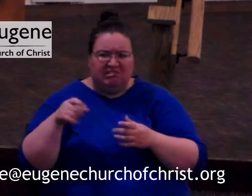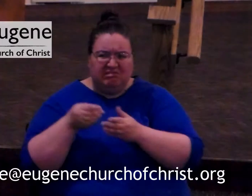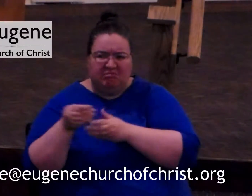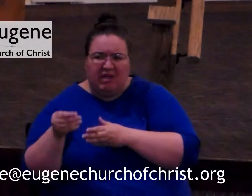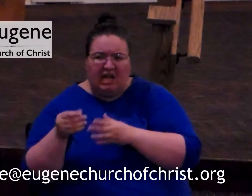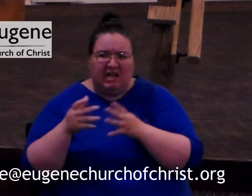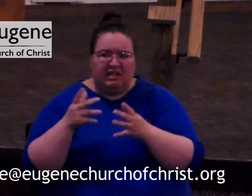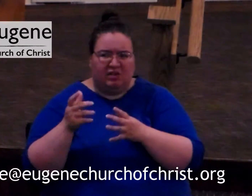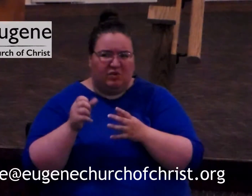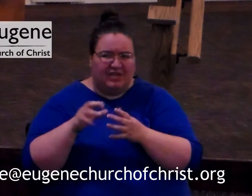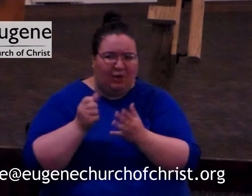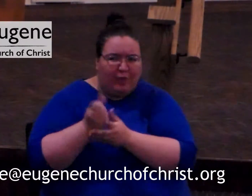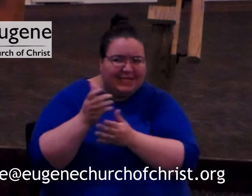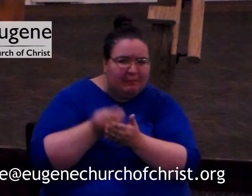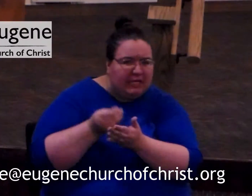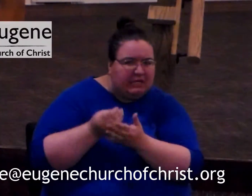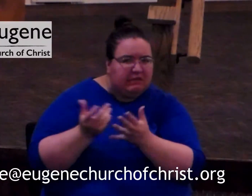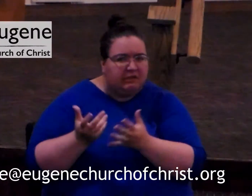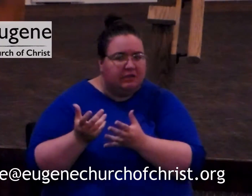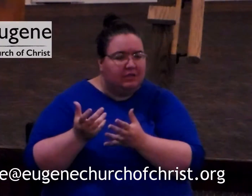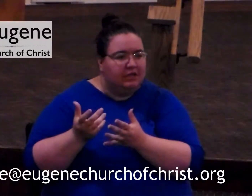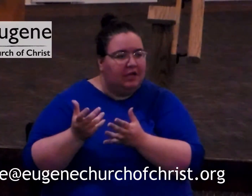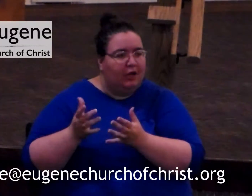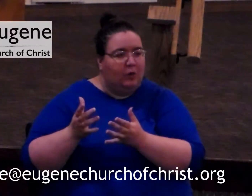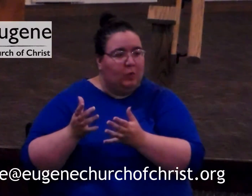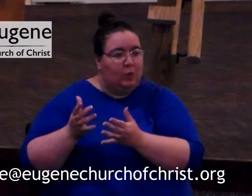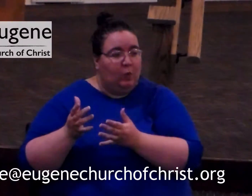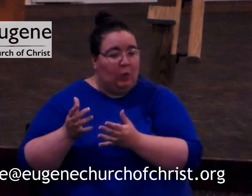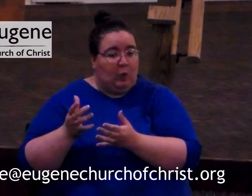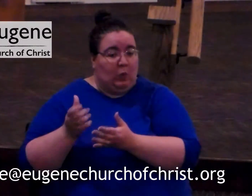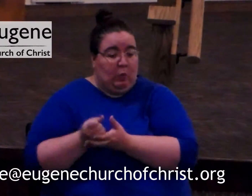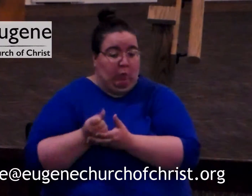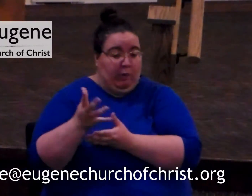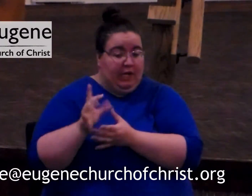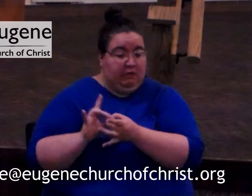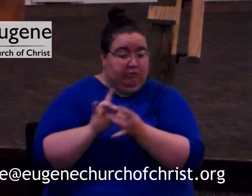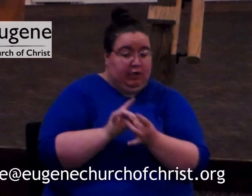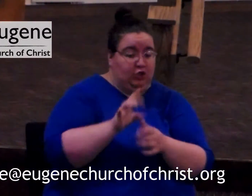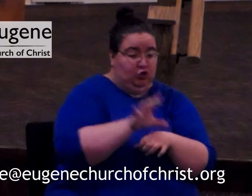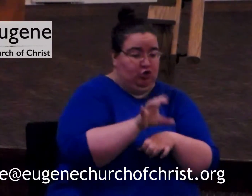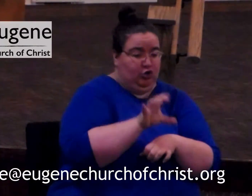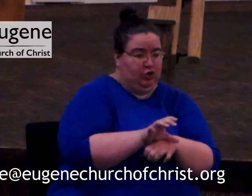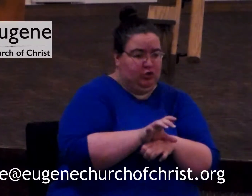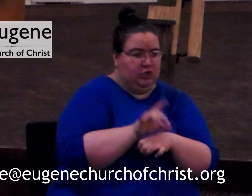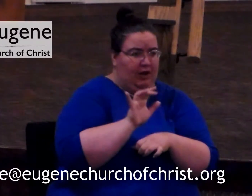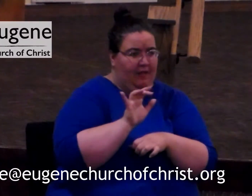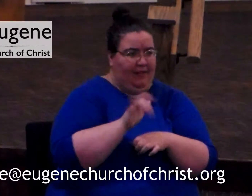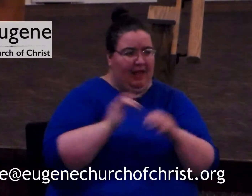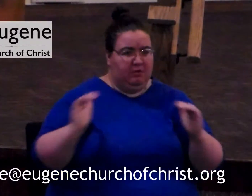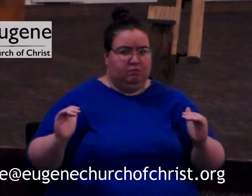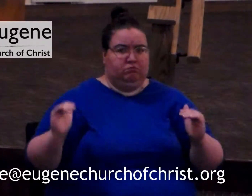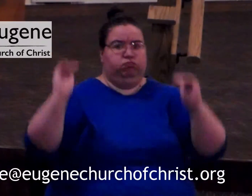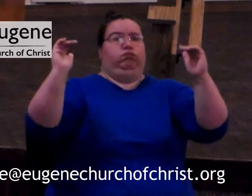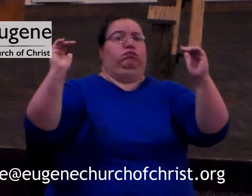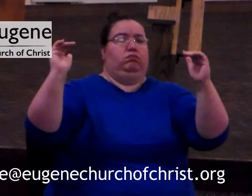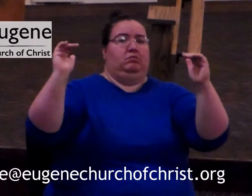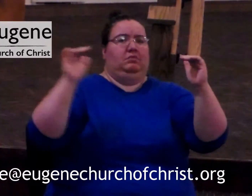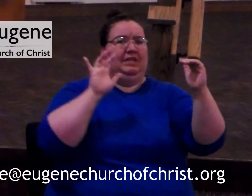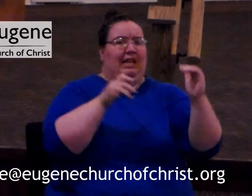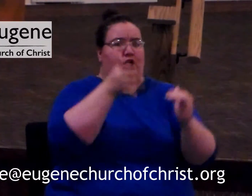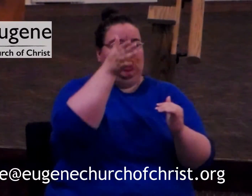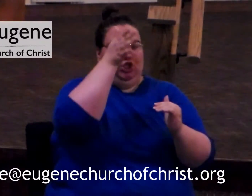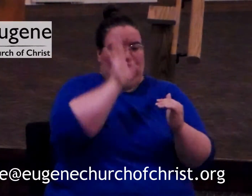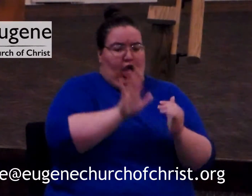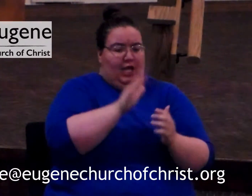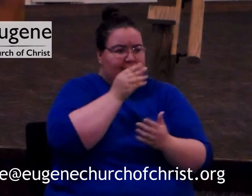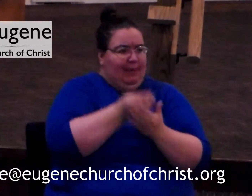mode, it takes on a whole other level, doesn't it? That's God's money. Something magically happened as you pulled your wallet out